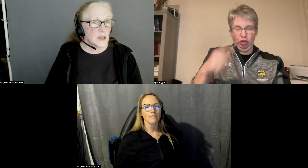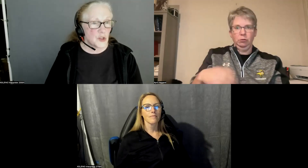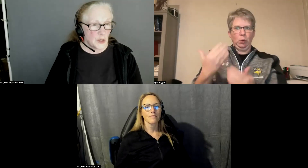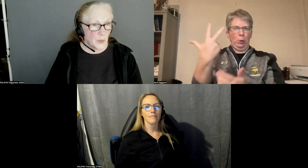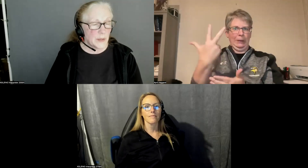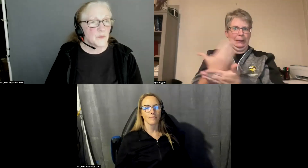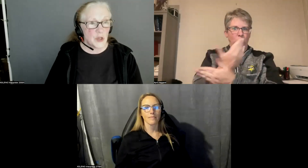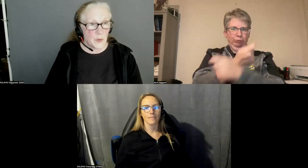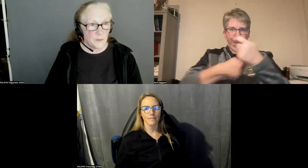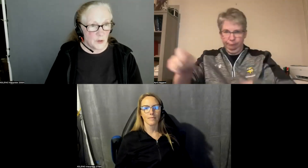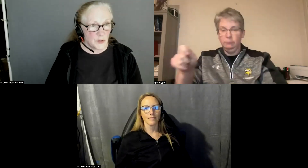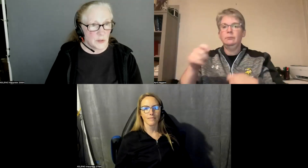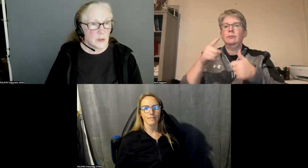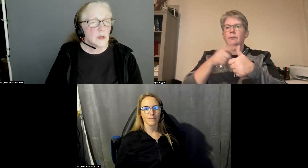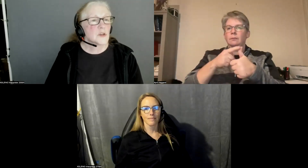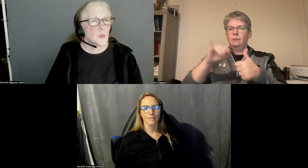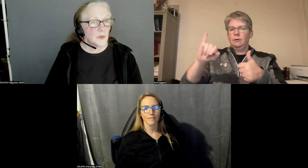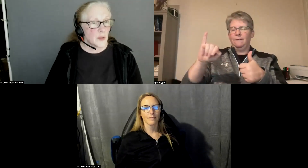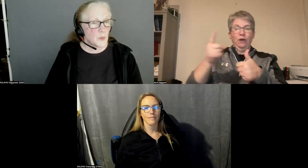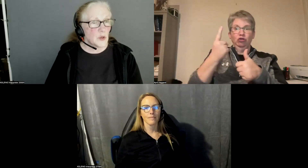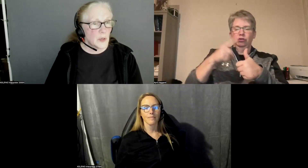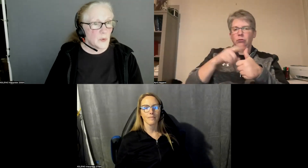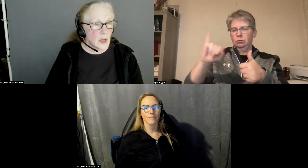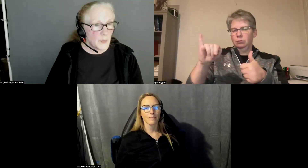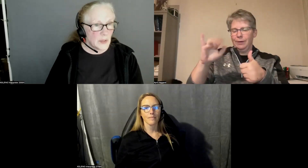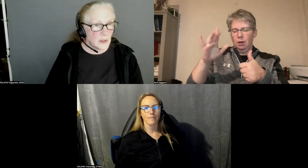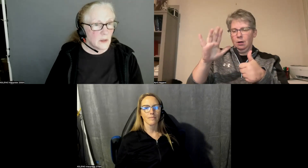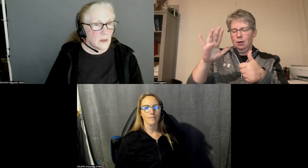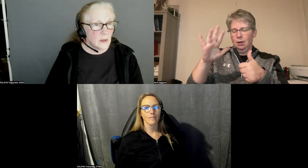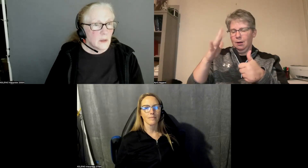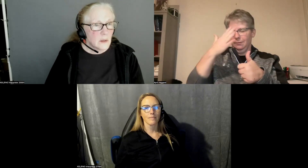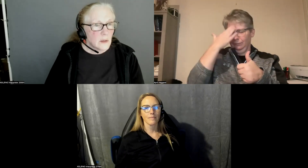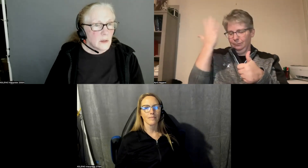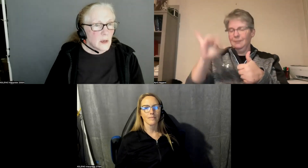starting in January 1st. So we've got 3 new people coming in.